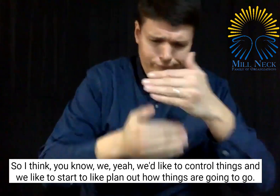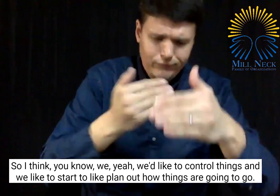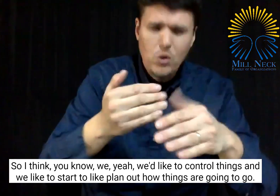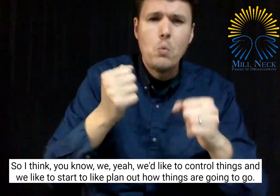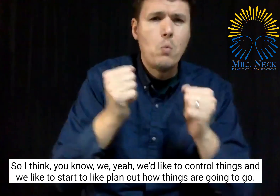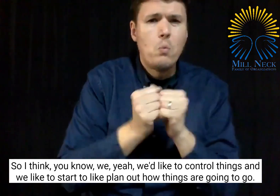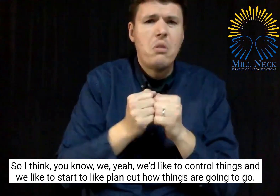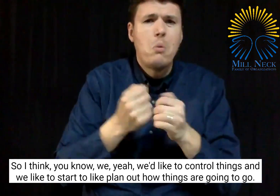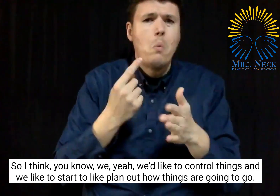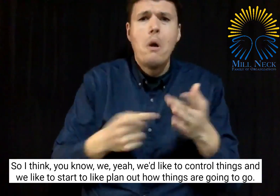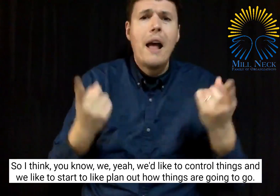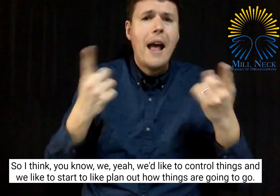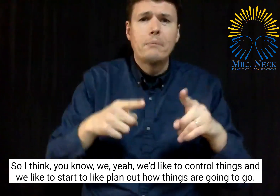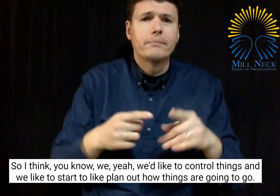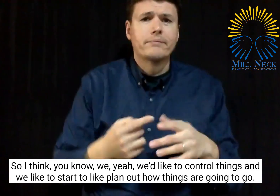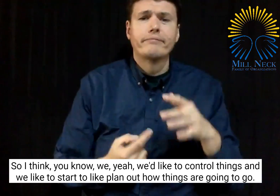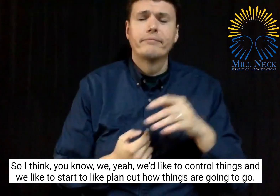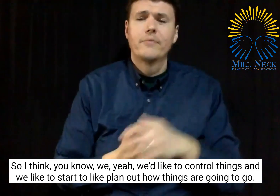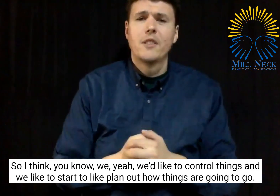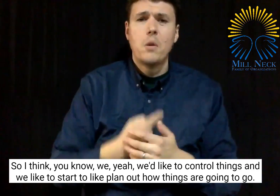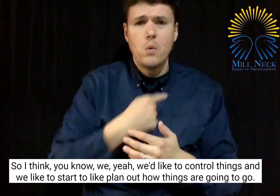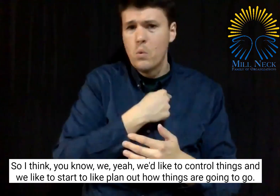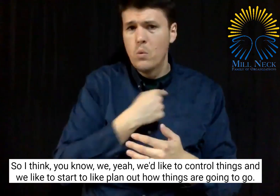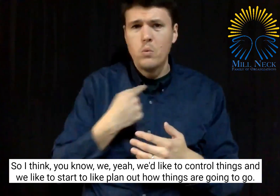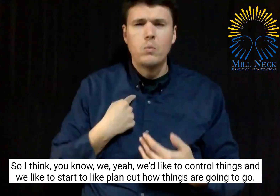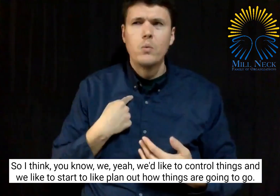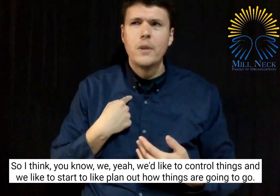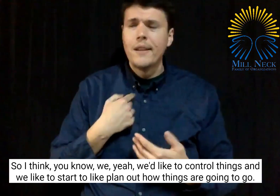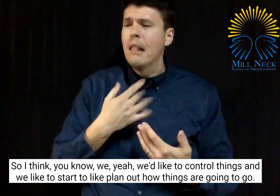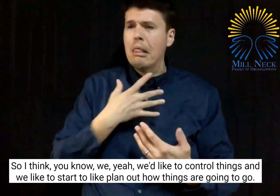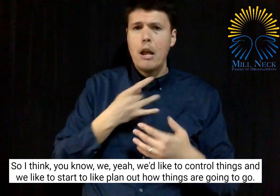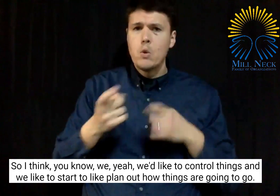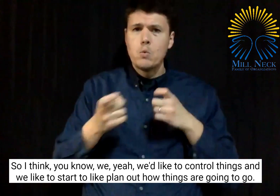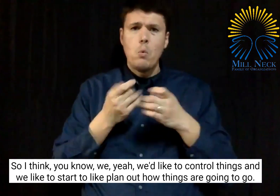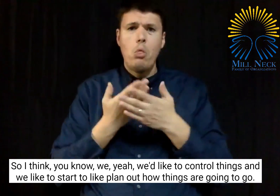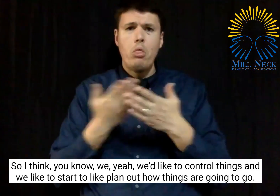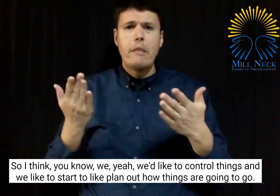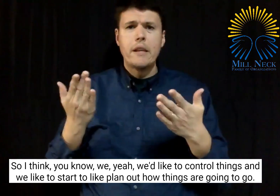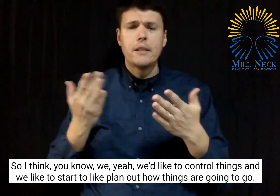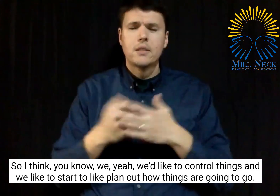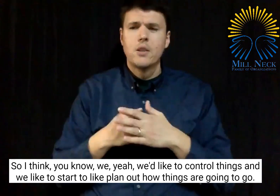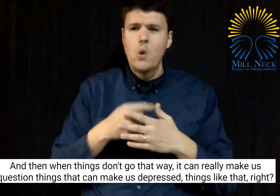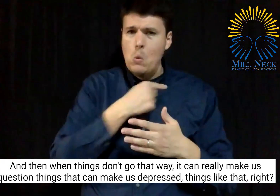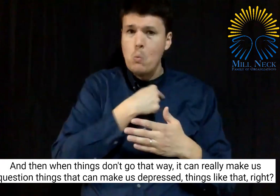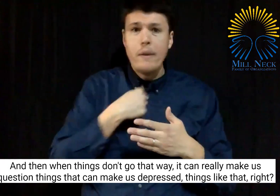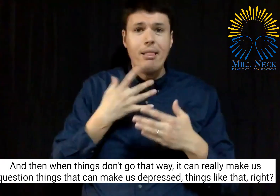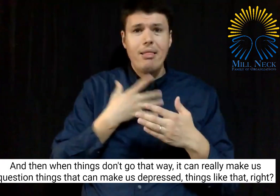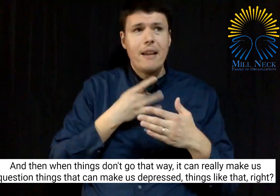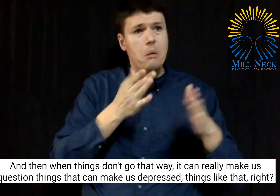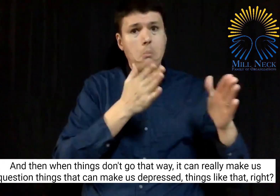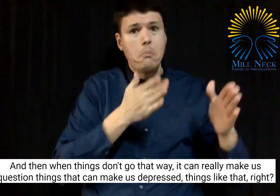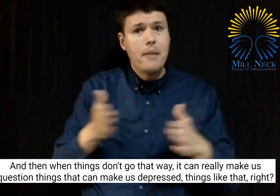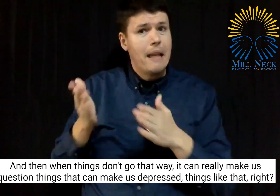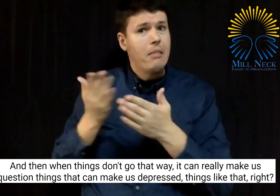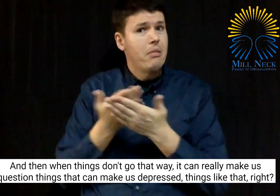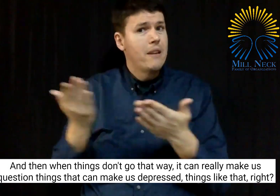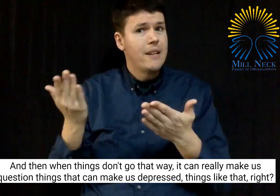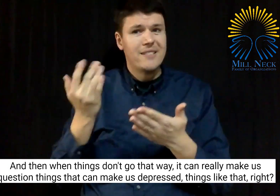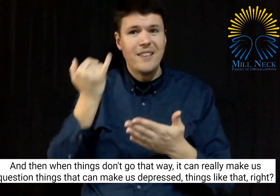we like to control things, and we like to sort of like plan out how things are going to go. And then when things don't go that way, it can really make